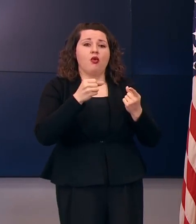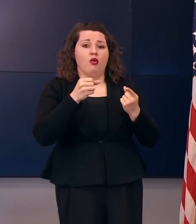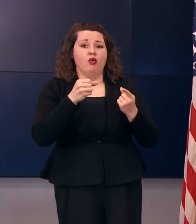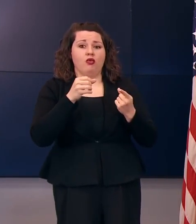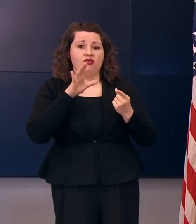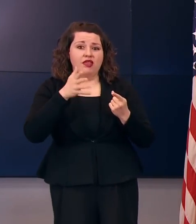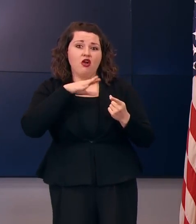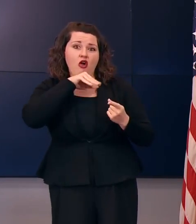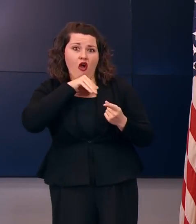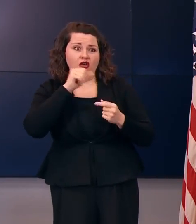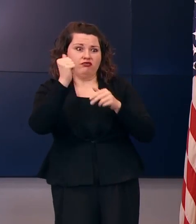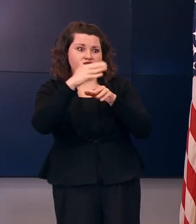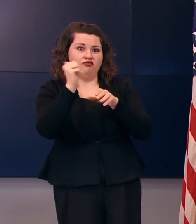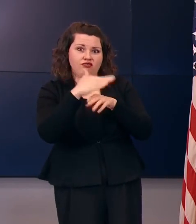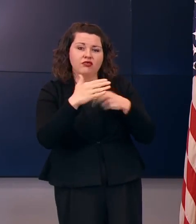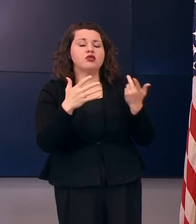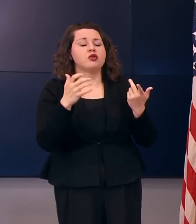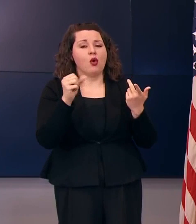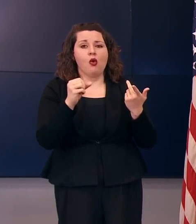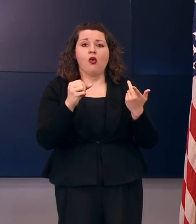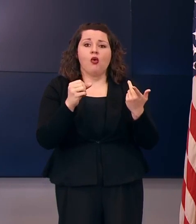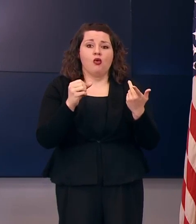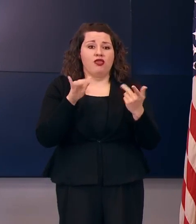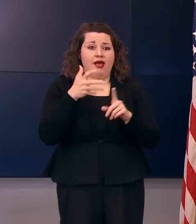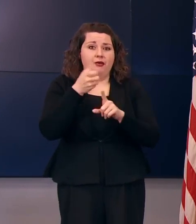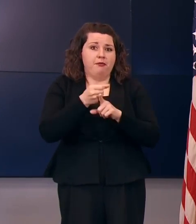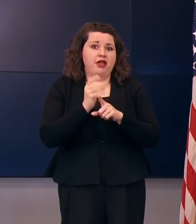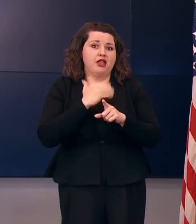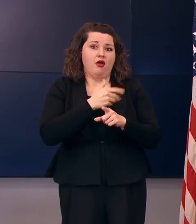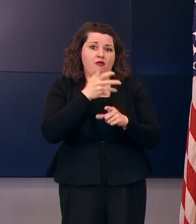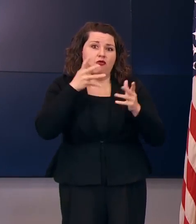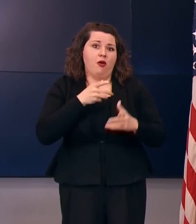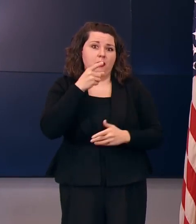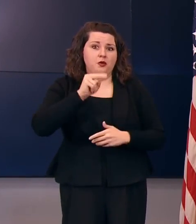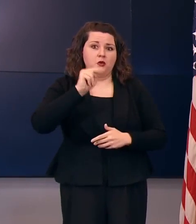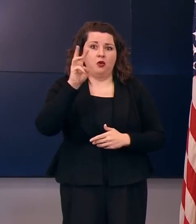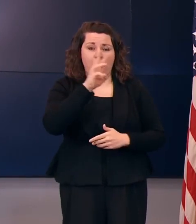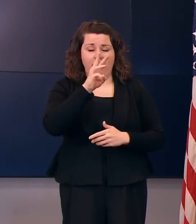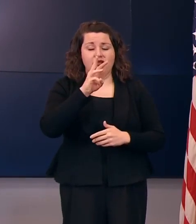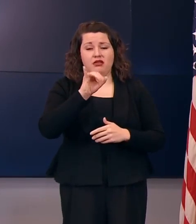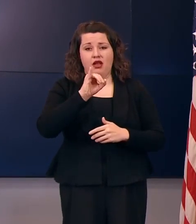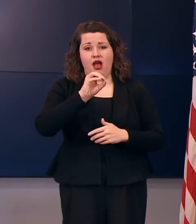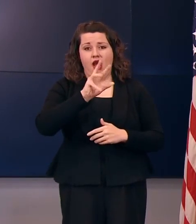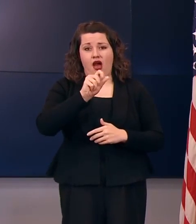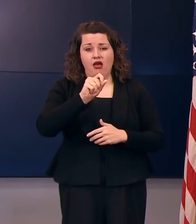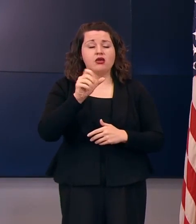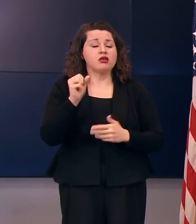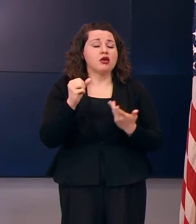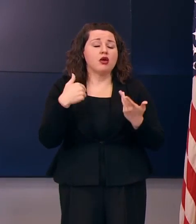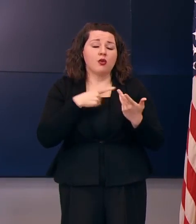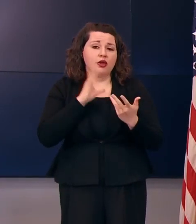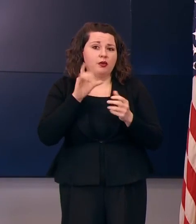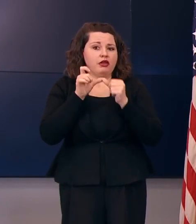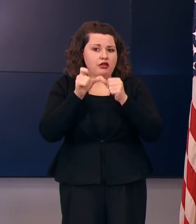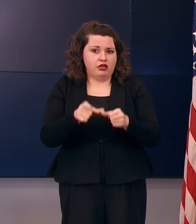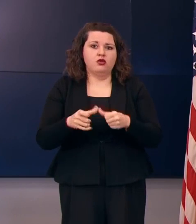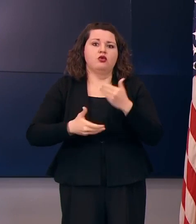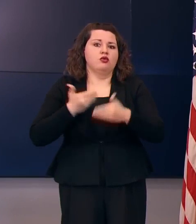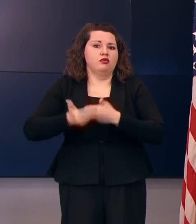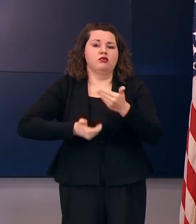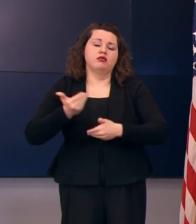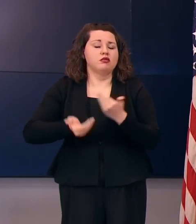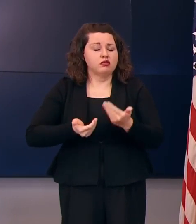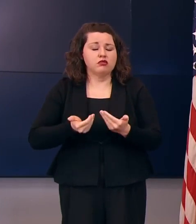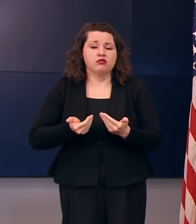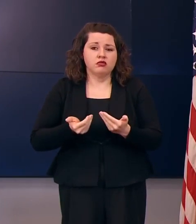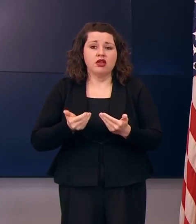their hogs. So it has an impact on our producers in northwest Iowa. And, so we'll continue to do what I said we're doing and what the